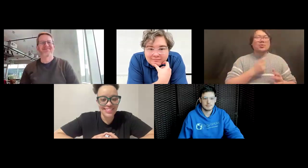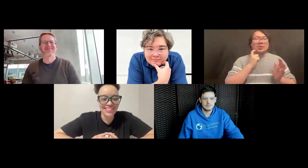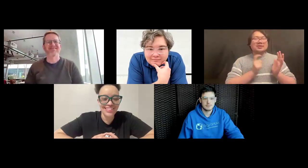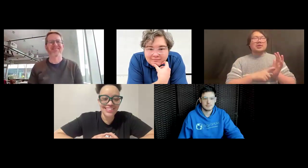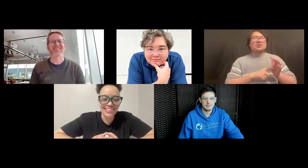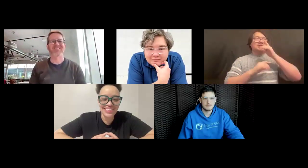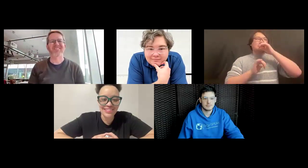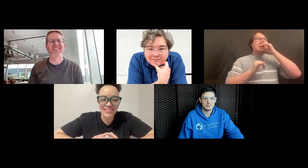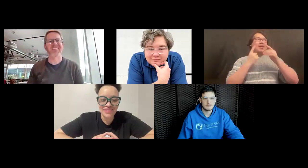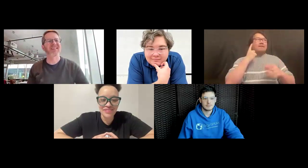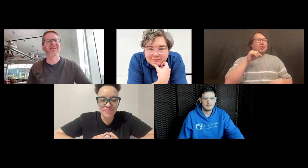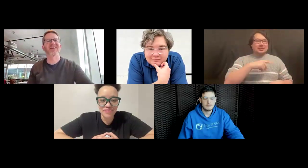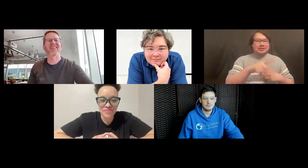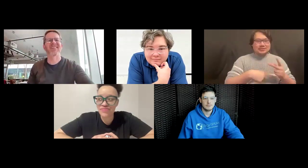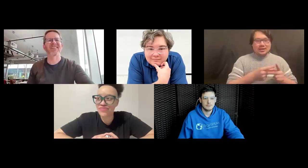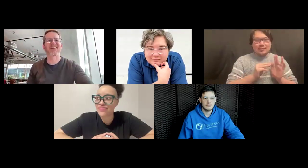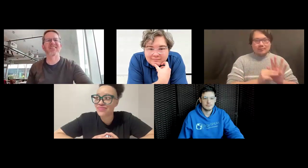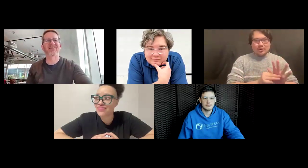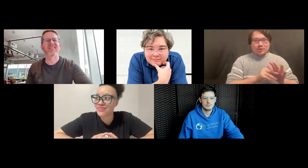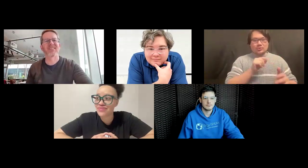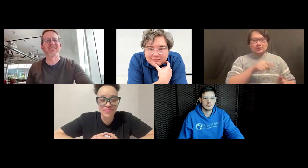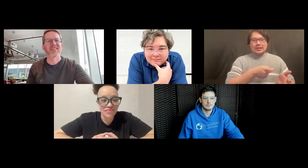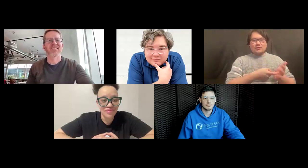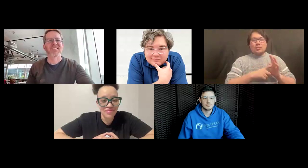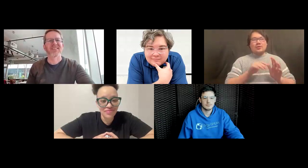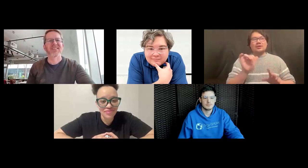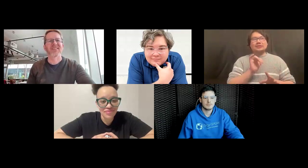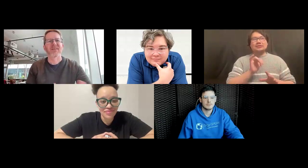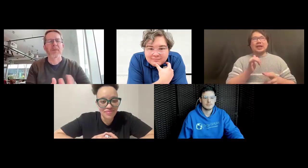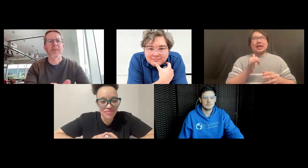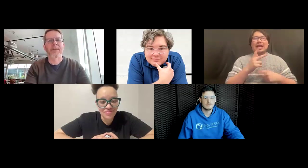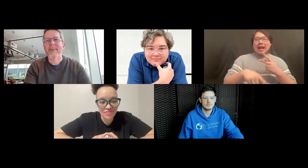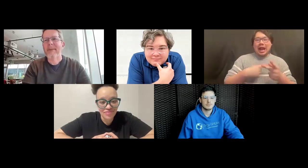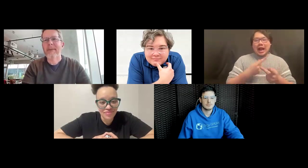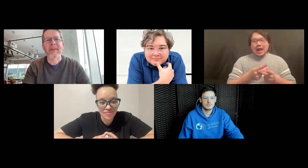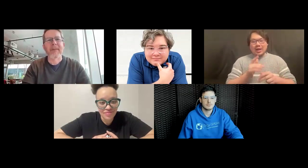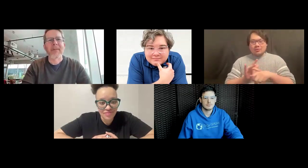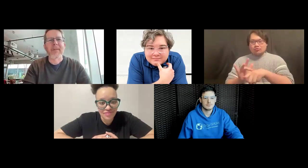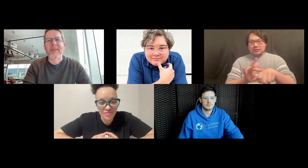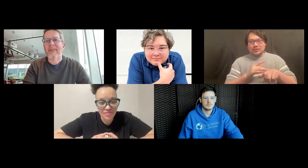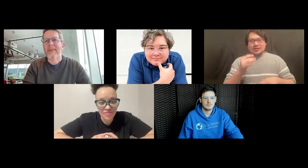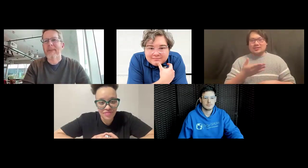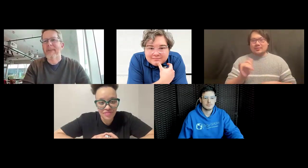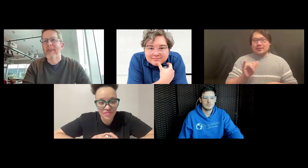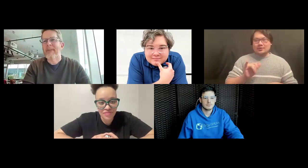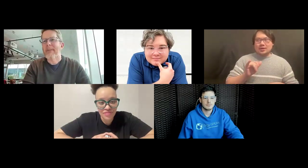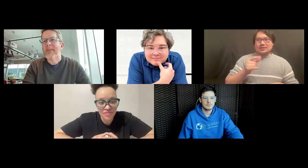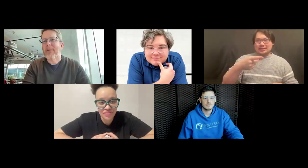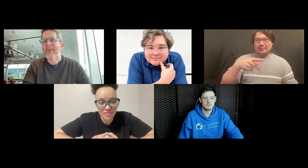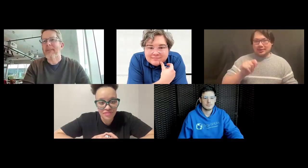Okay. Yeah, they are synced up. Unfortunately, with the model that we use, sometimes it